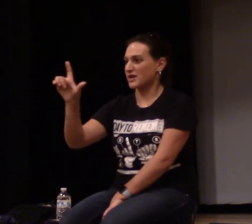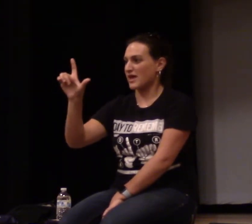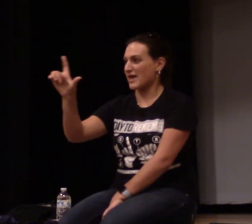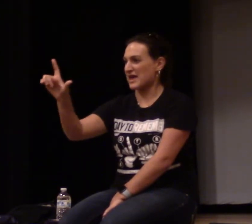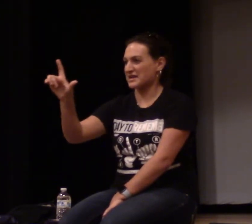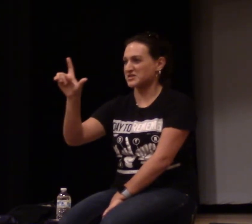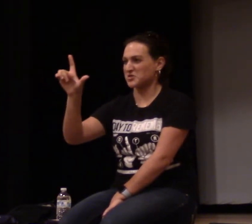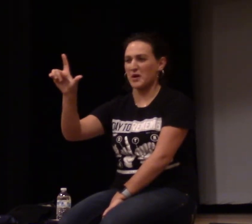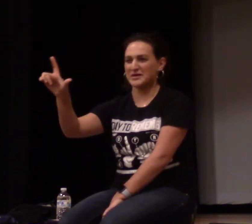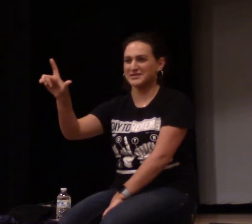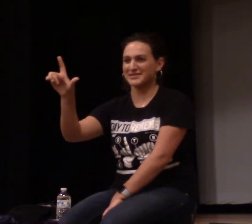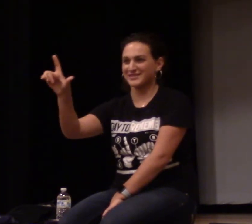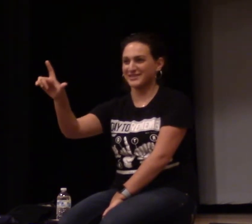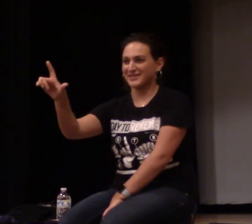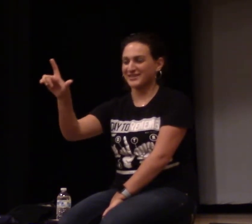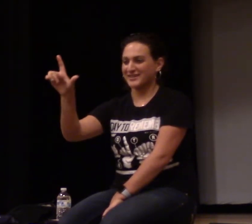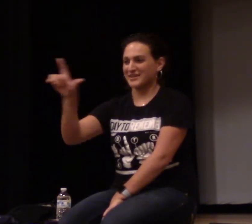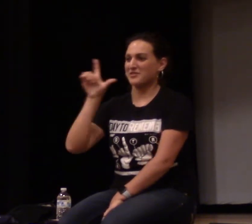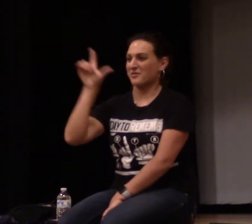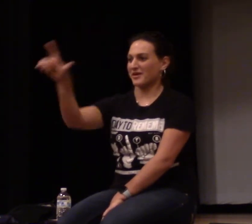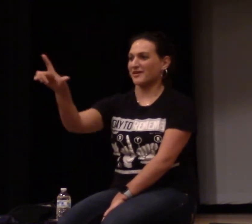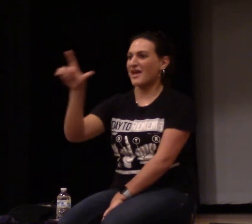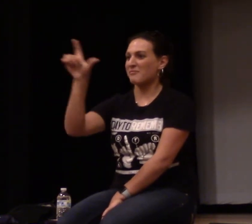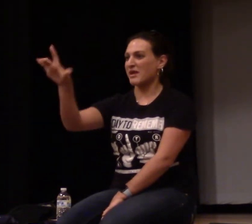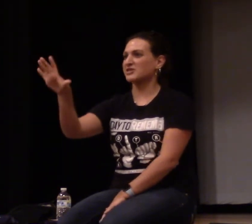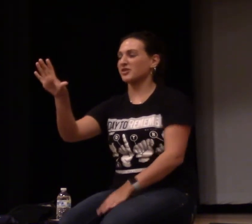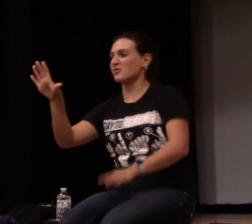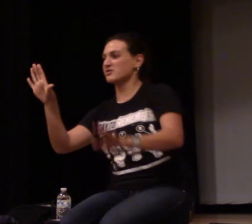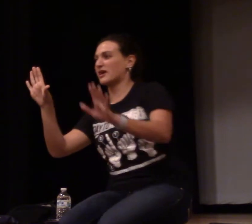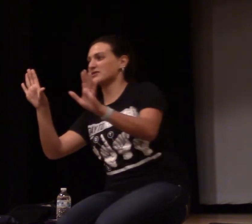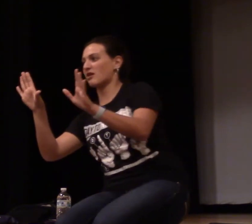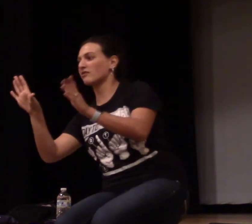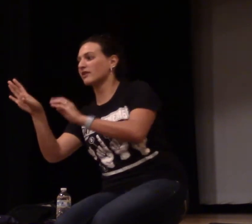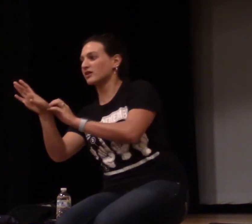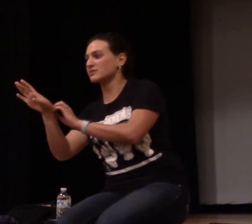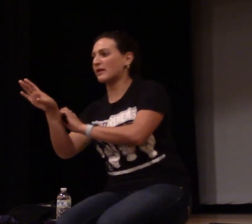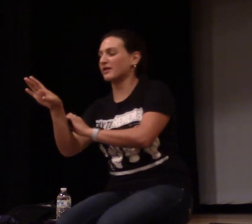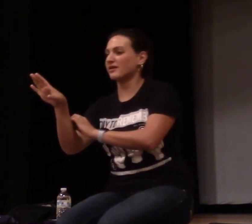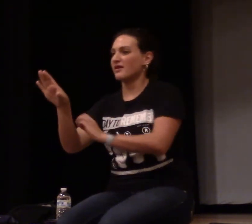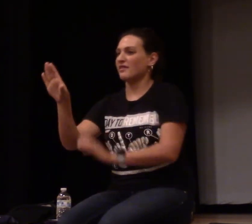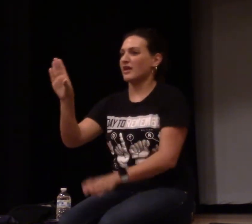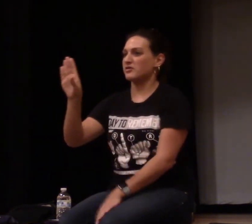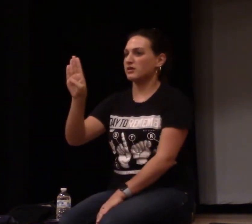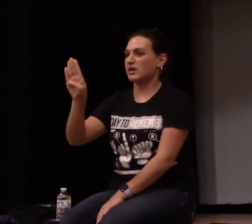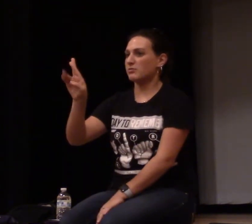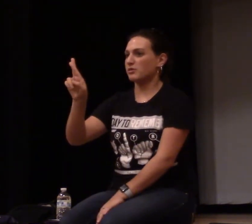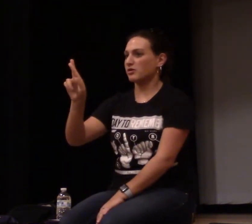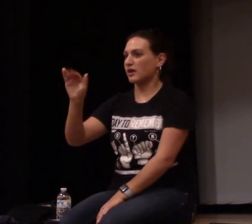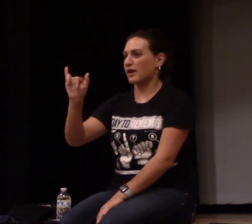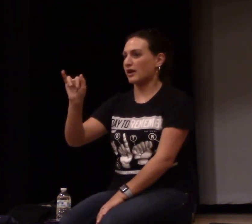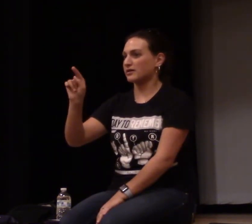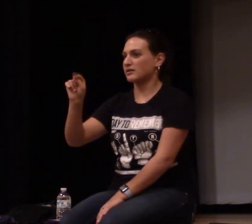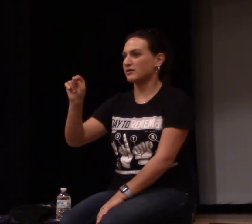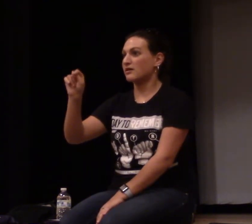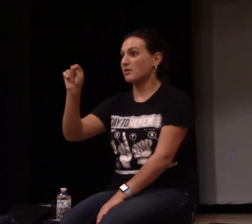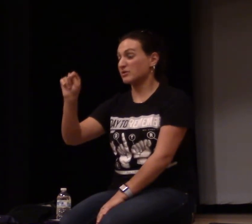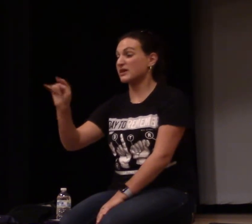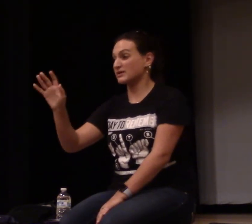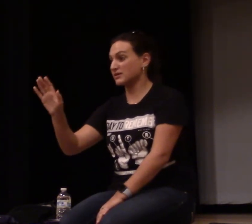hit it twice. You don't want to, and make sure when you guys are finger spelling that you keep your hand, besides the double